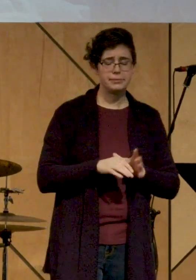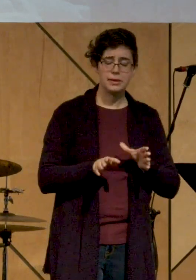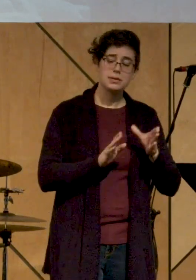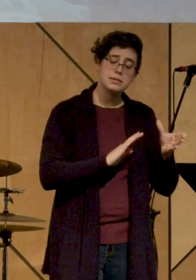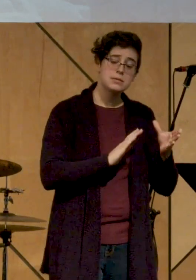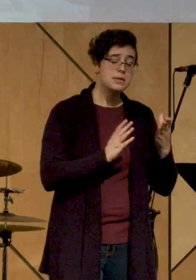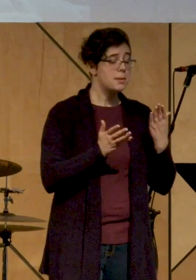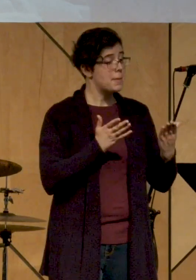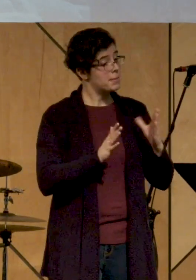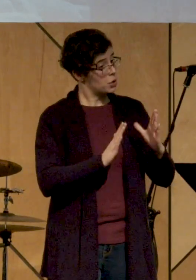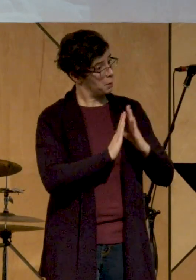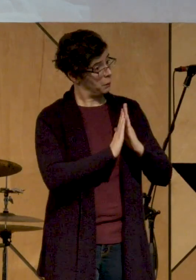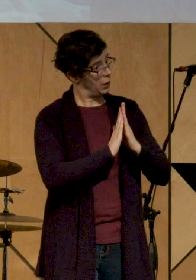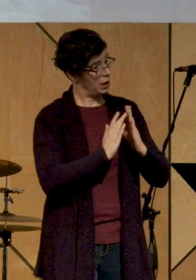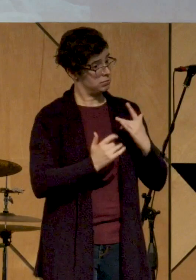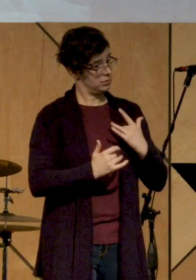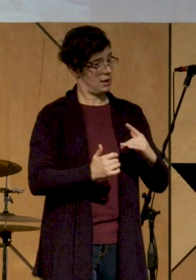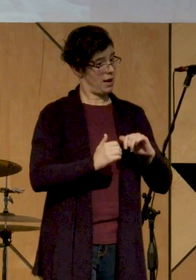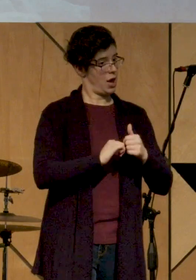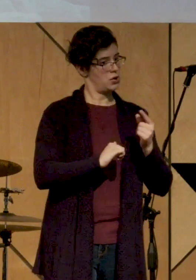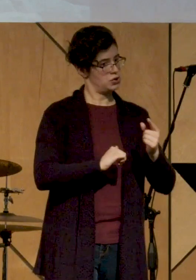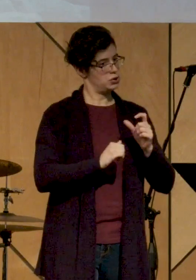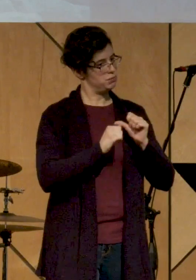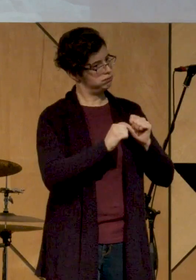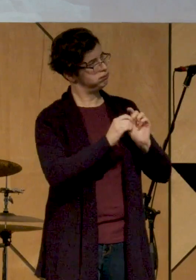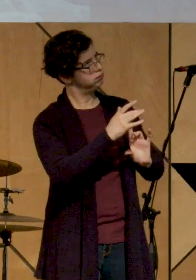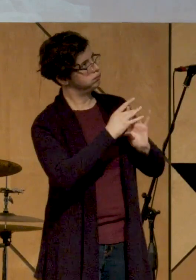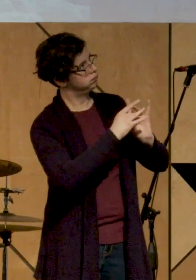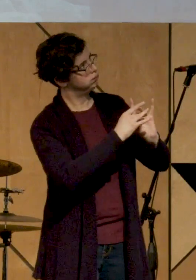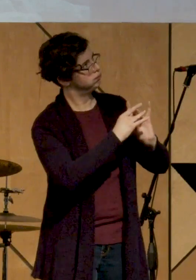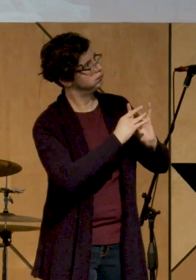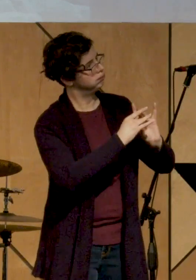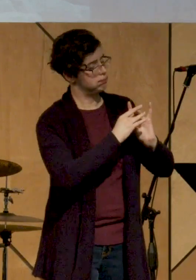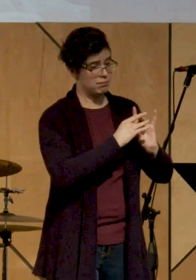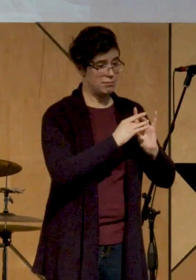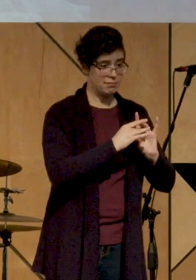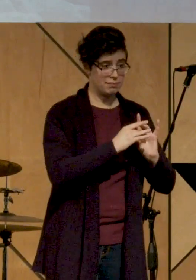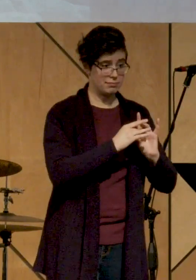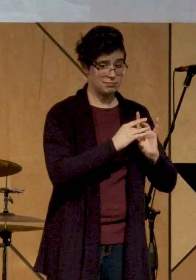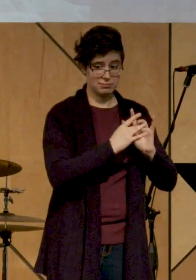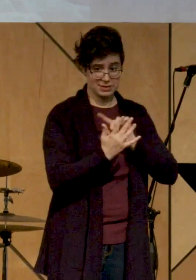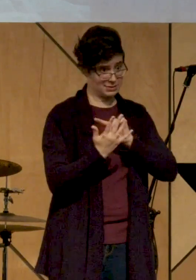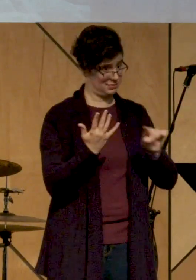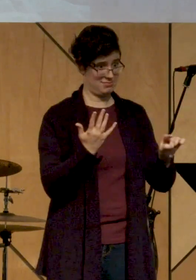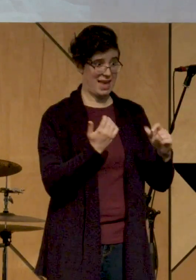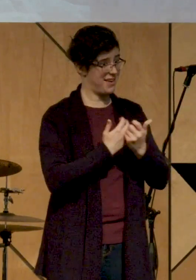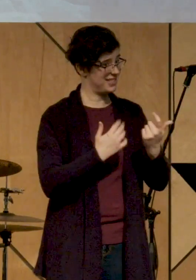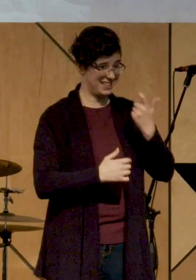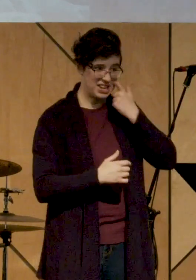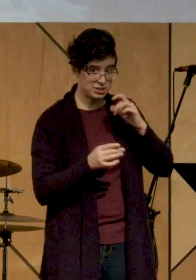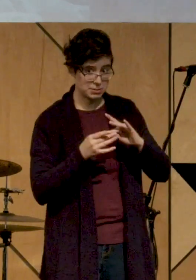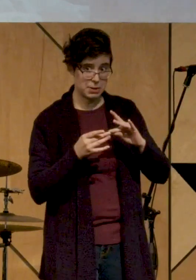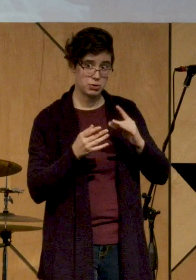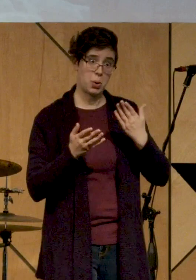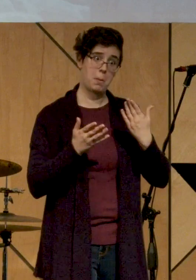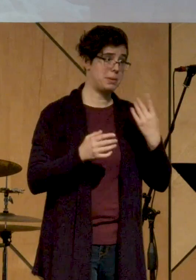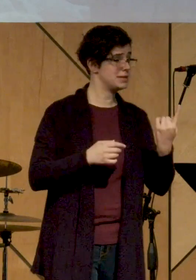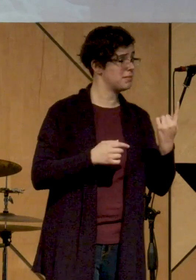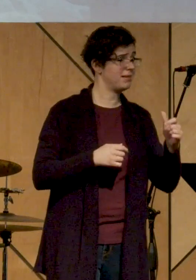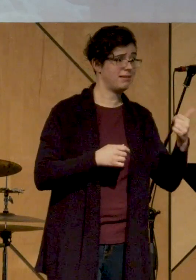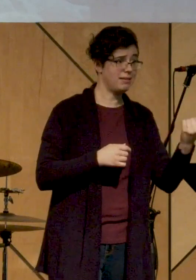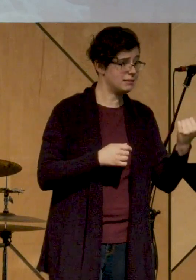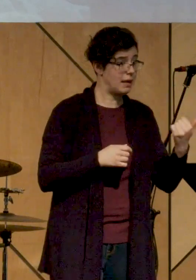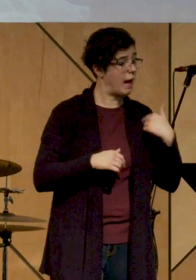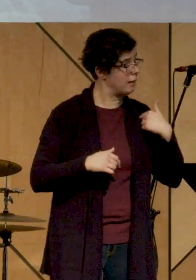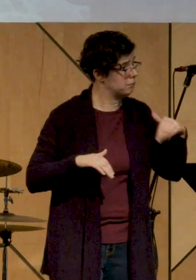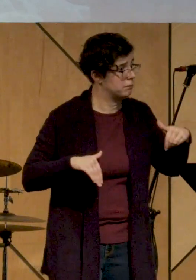your prayer rhythm, the way you continue steadfastly, is all of those things or none of those things, and it looks